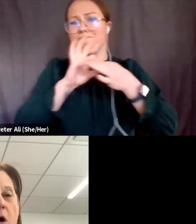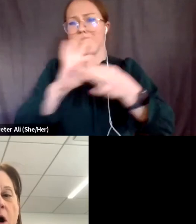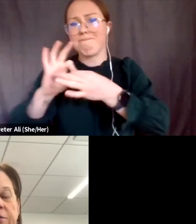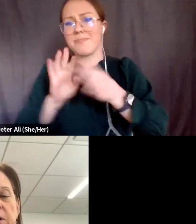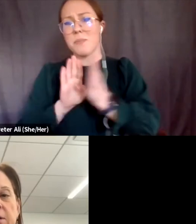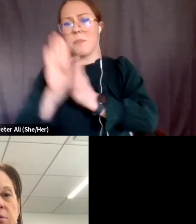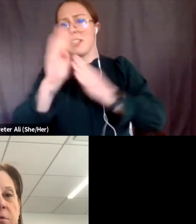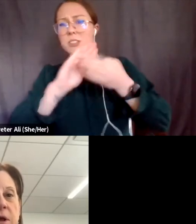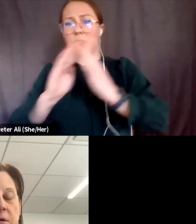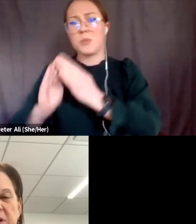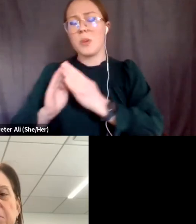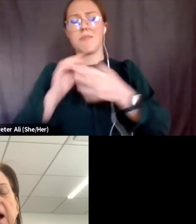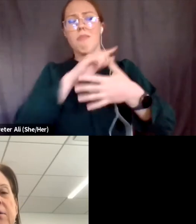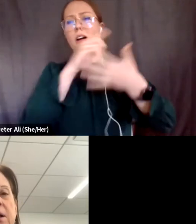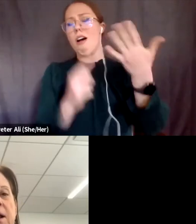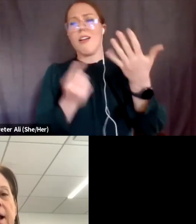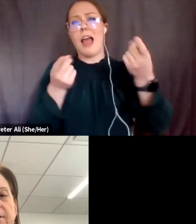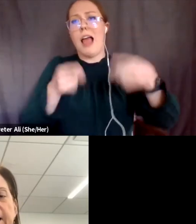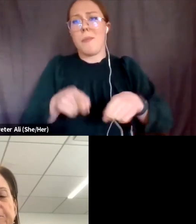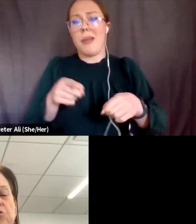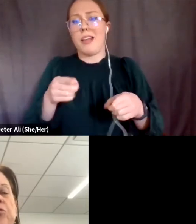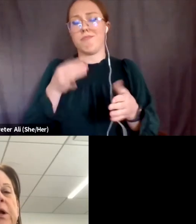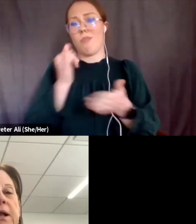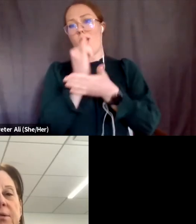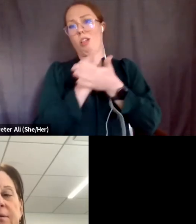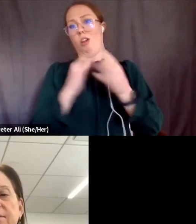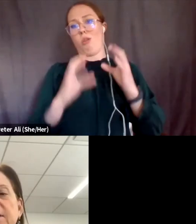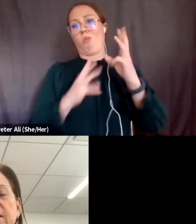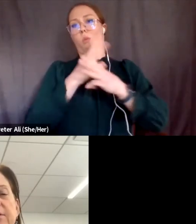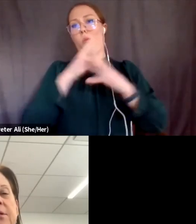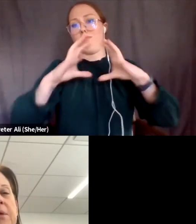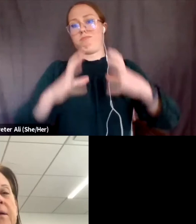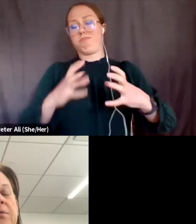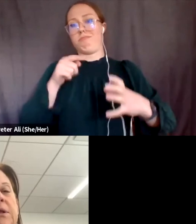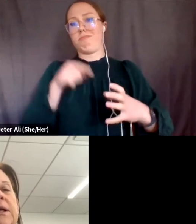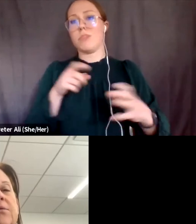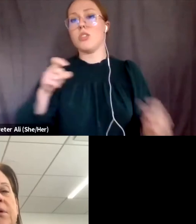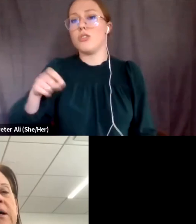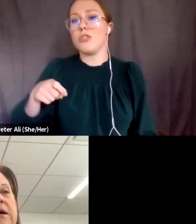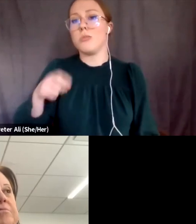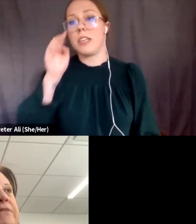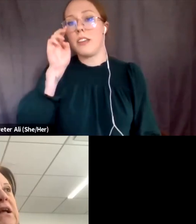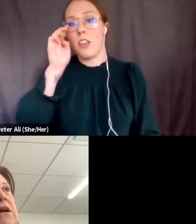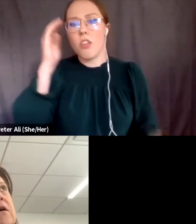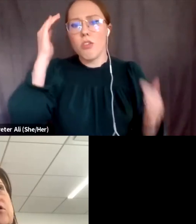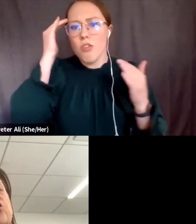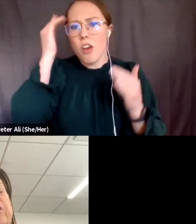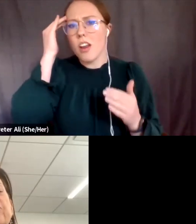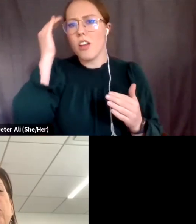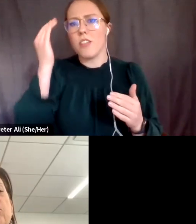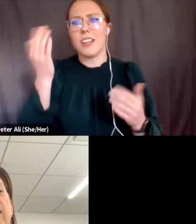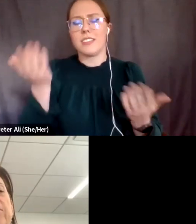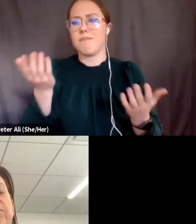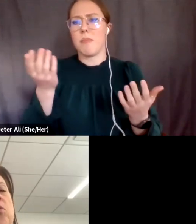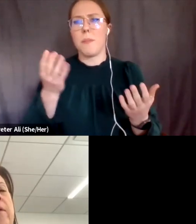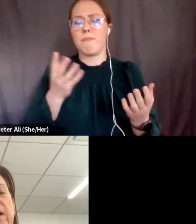is so often under respected and treated as some kind of elite learning